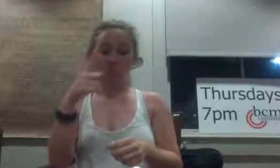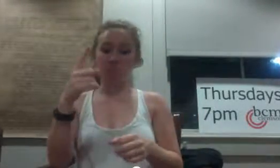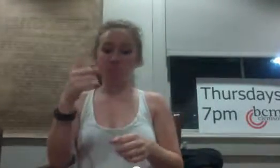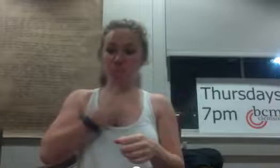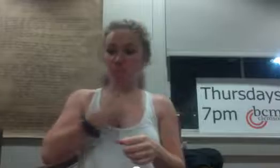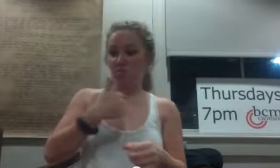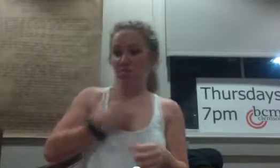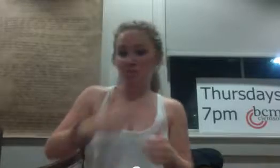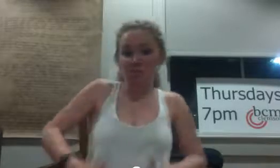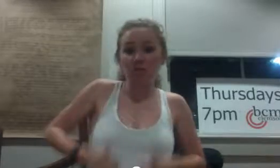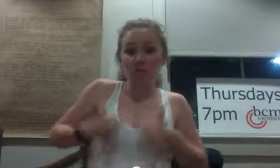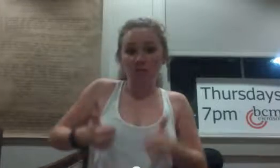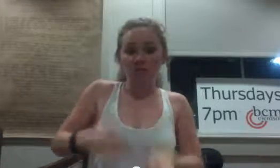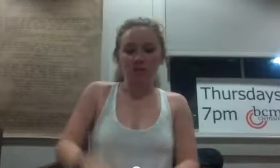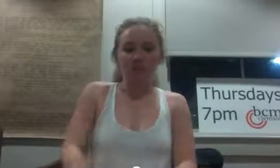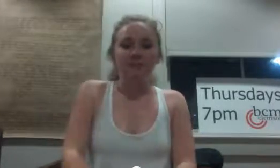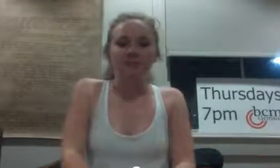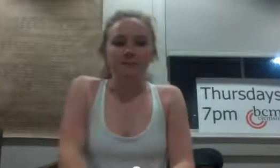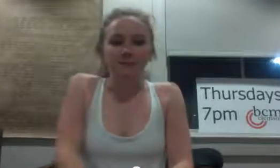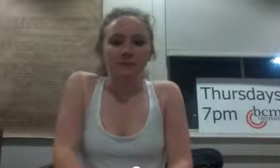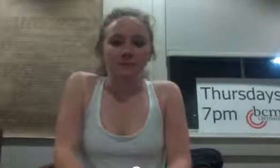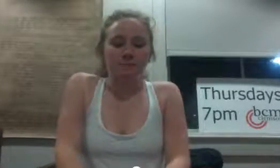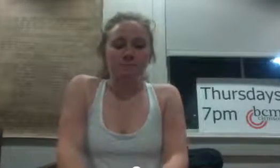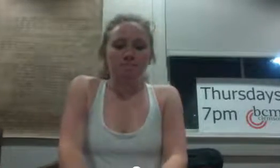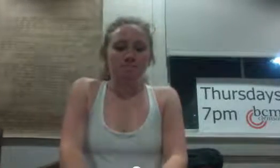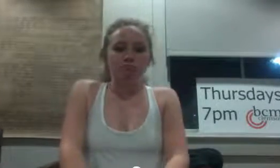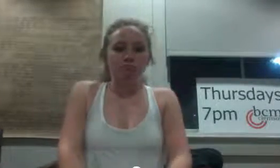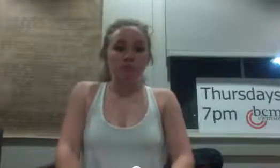And it became enough for us to live.